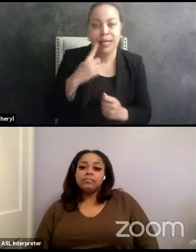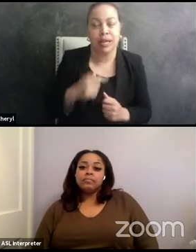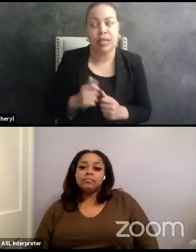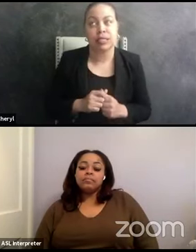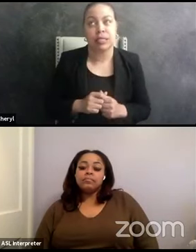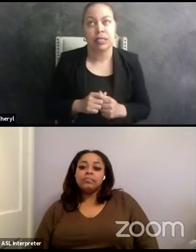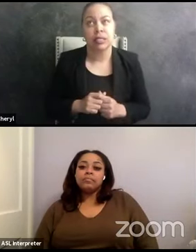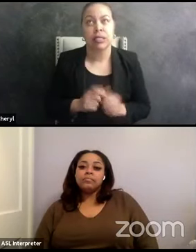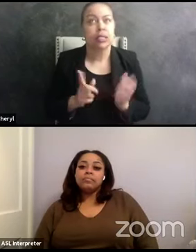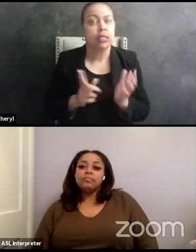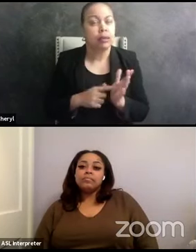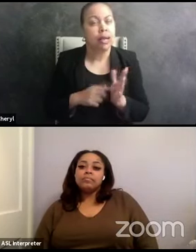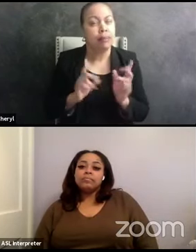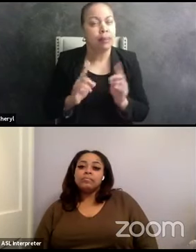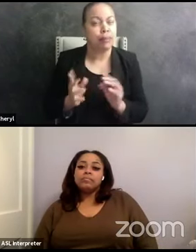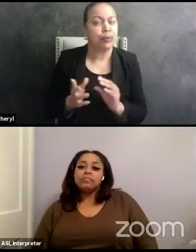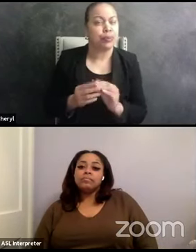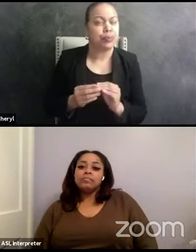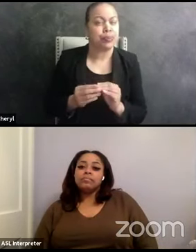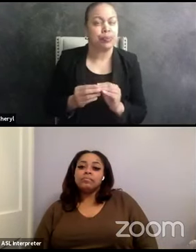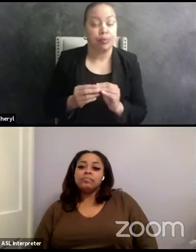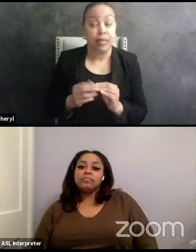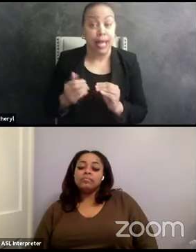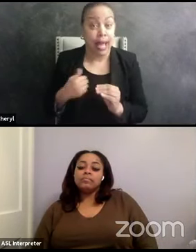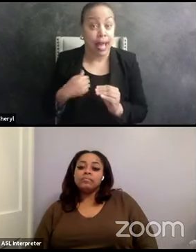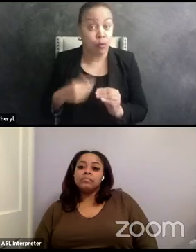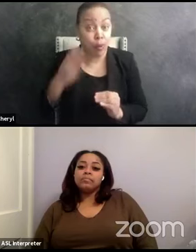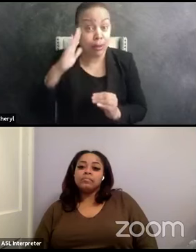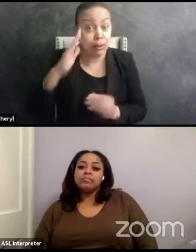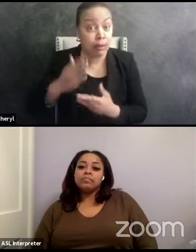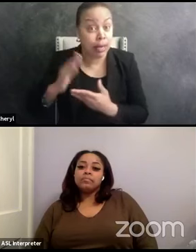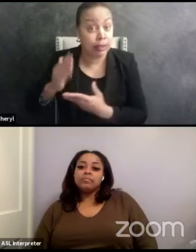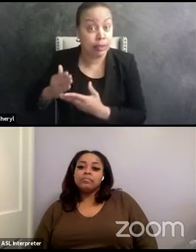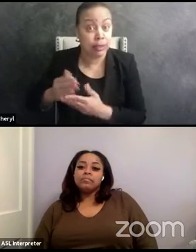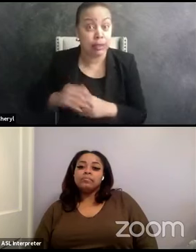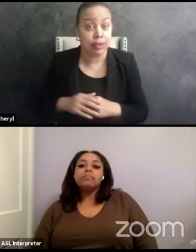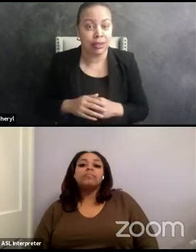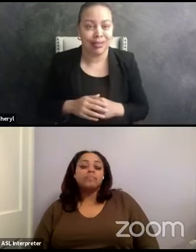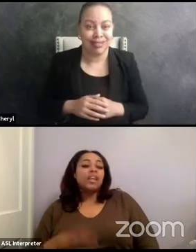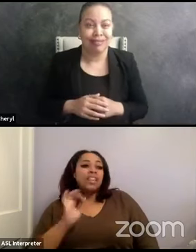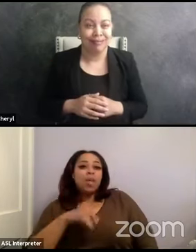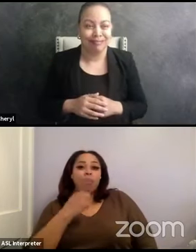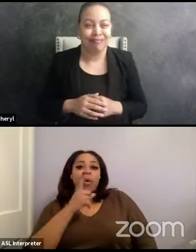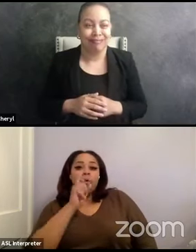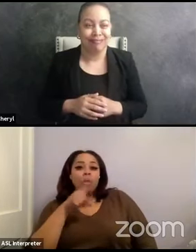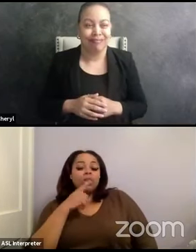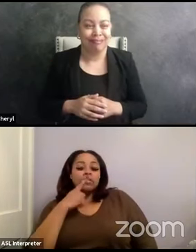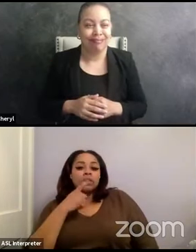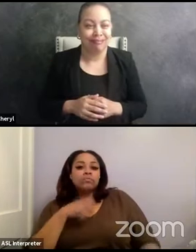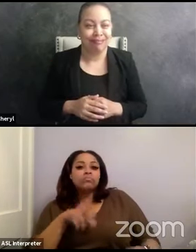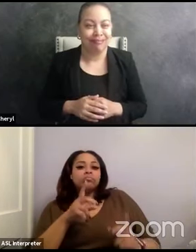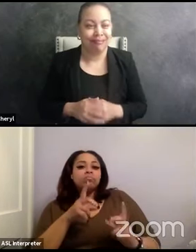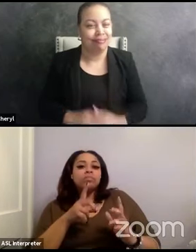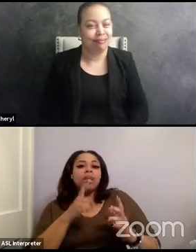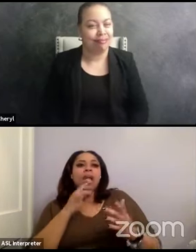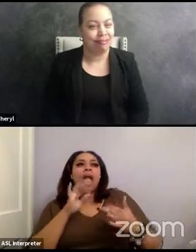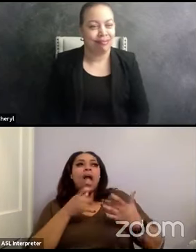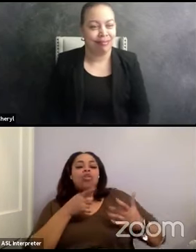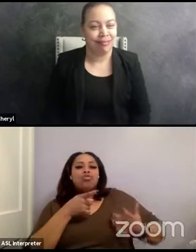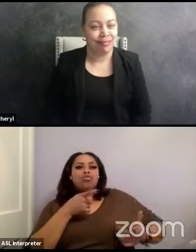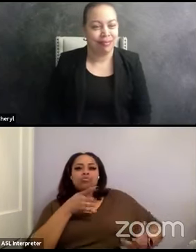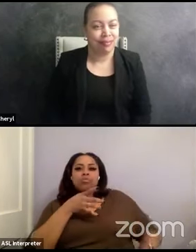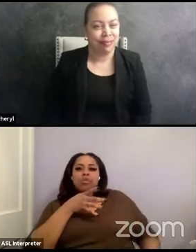will hear people who, are raising white sons and say, that was one of the questions that came up, is like, how do you as a